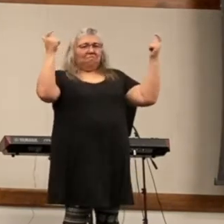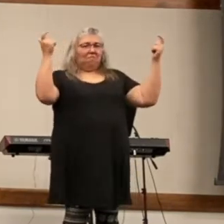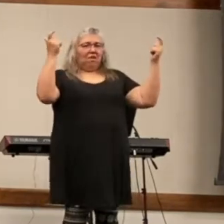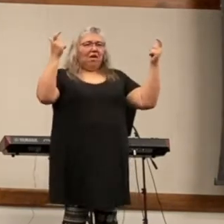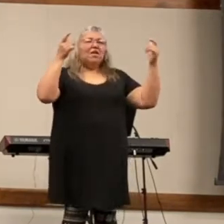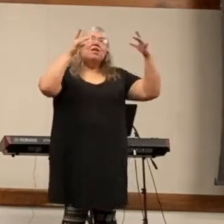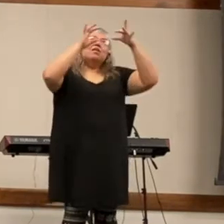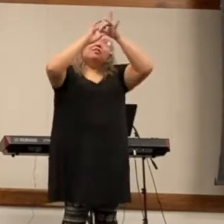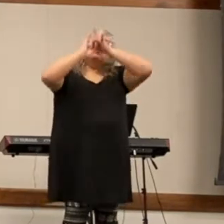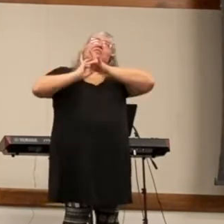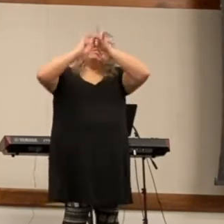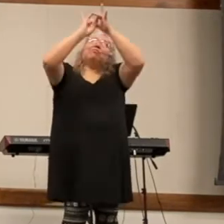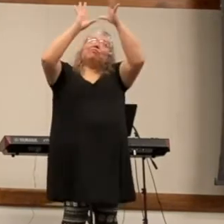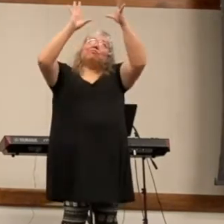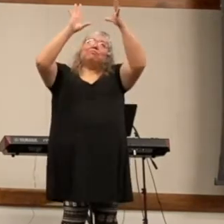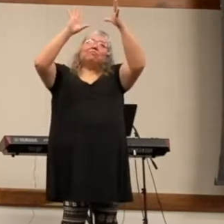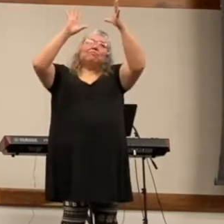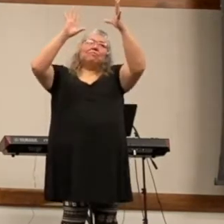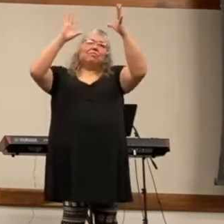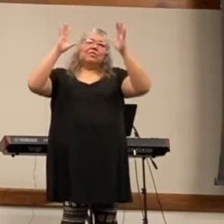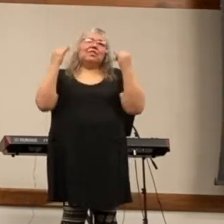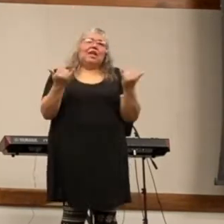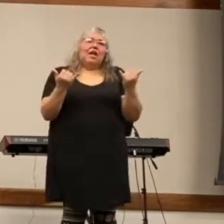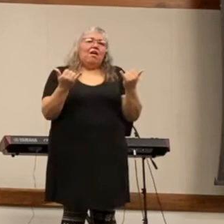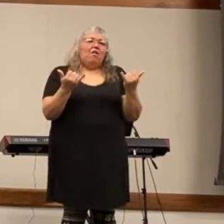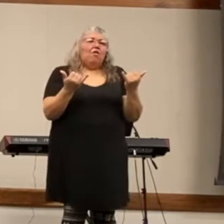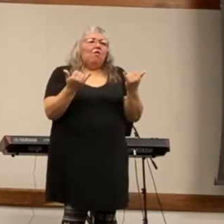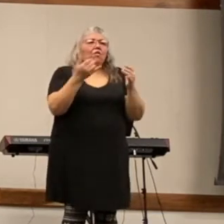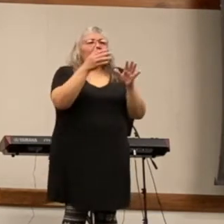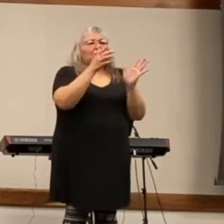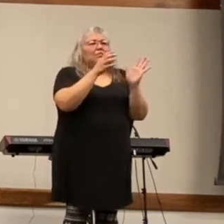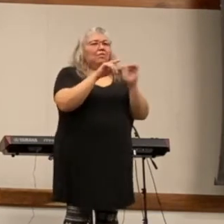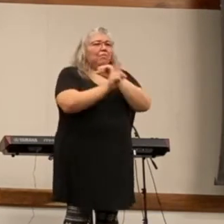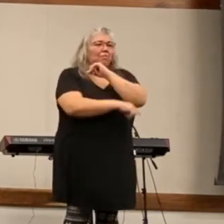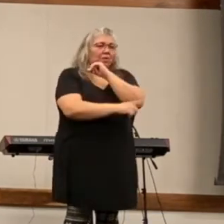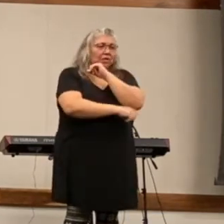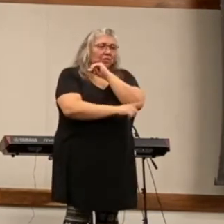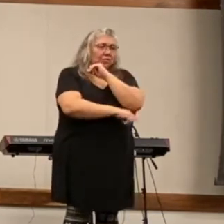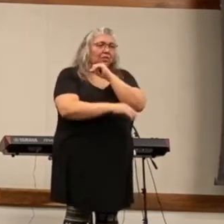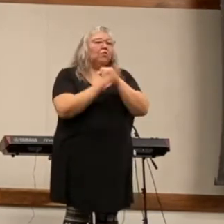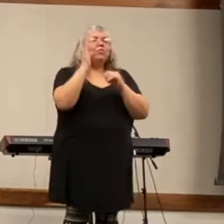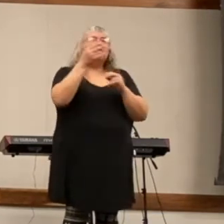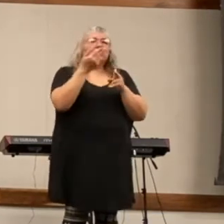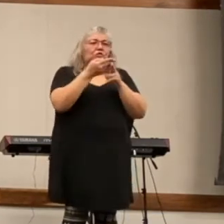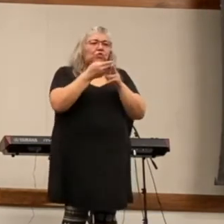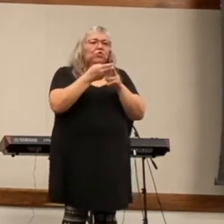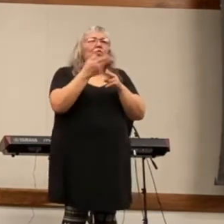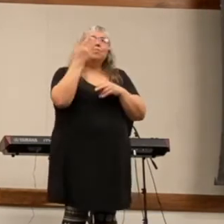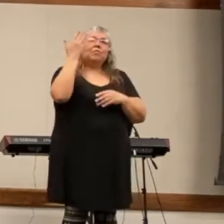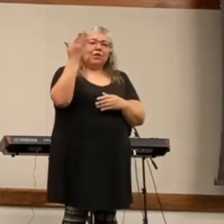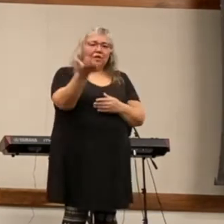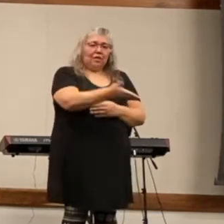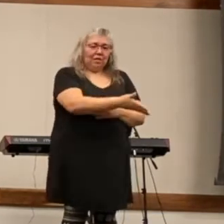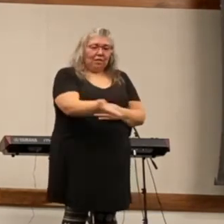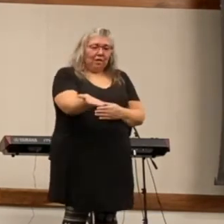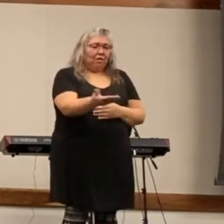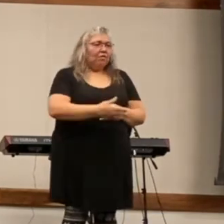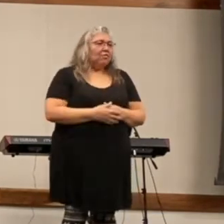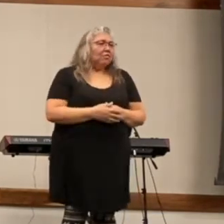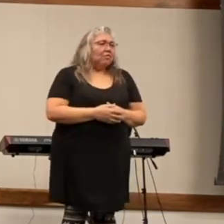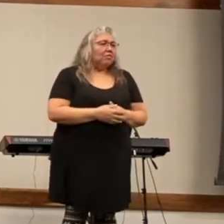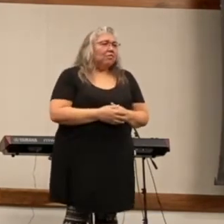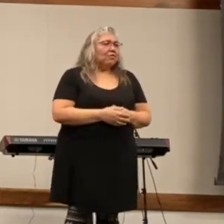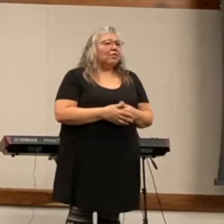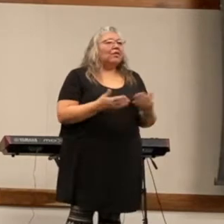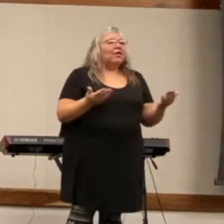with God, and the judgment and the punishment would soon be theirs. It's going to be theirs.